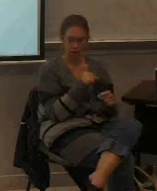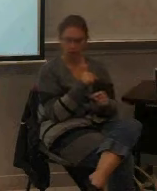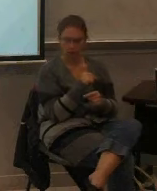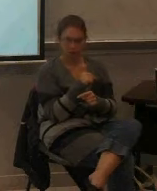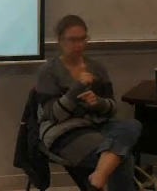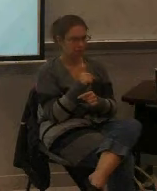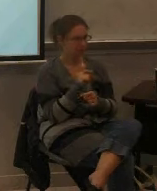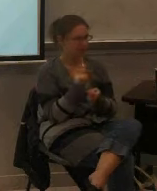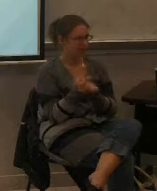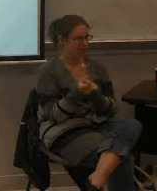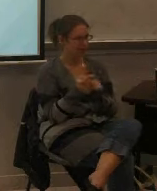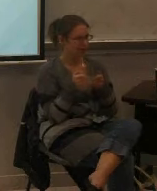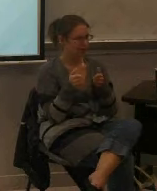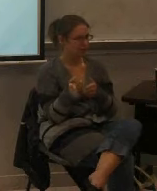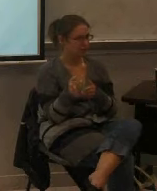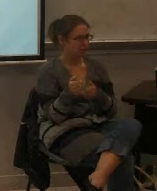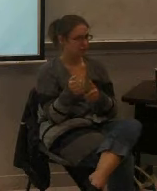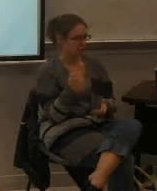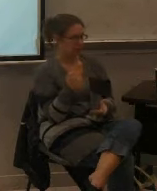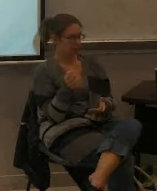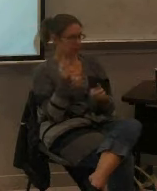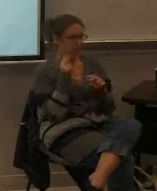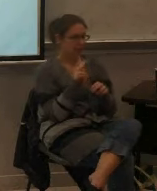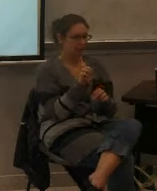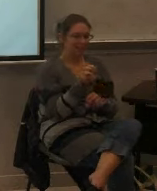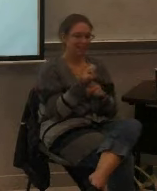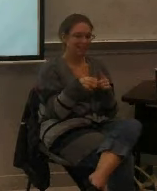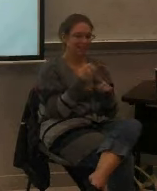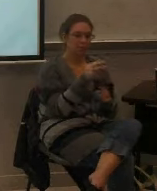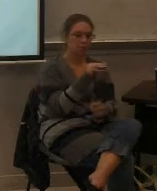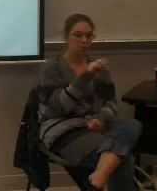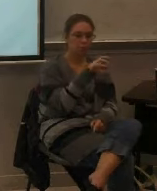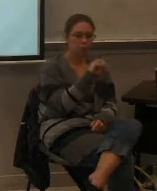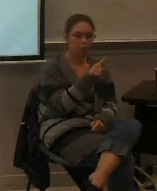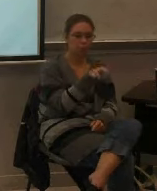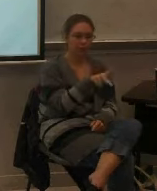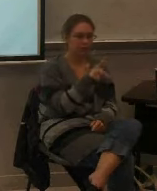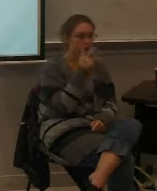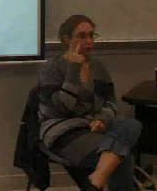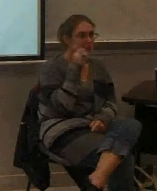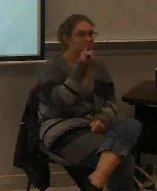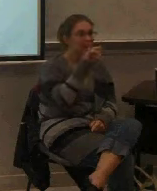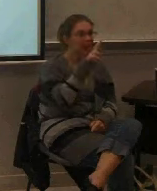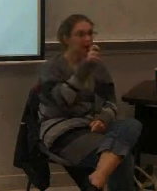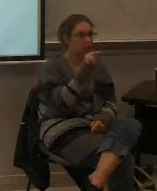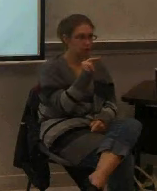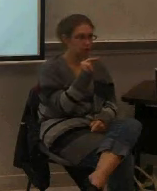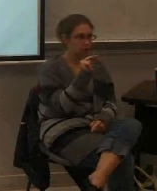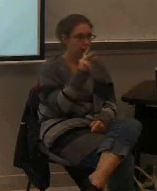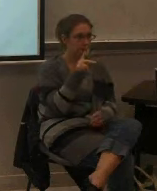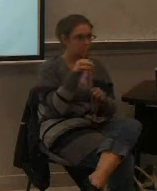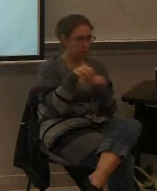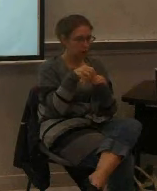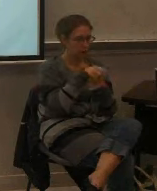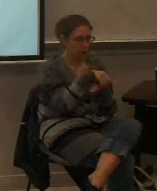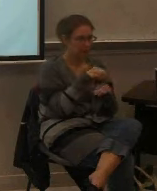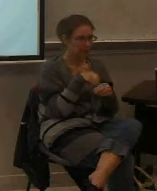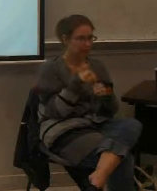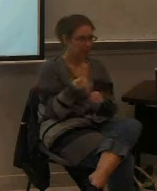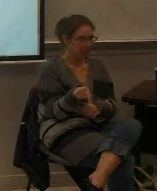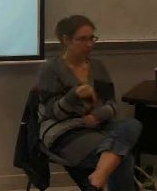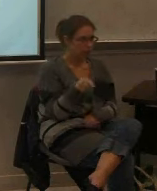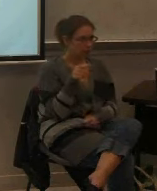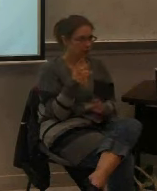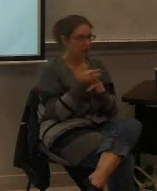was. And he looked at them on an electron micrograph, and you see these iron particles, magnetite in there.